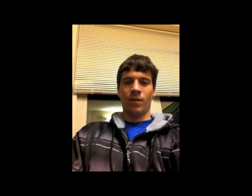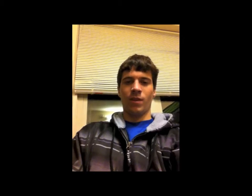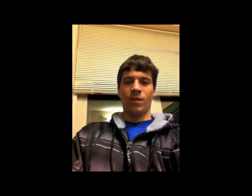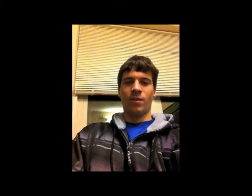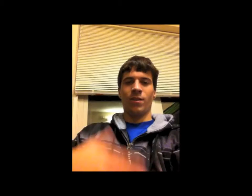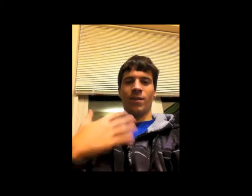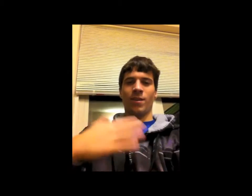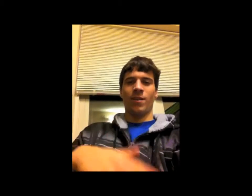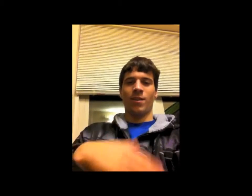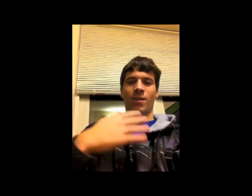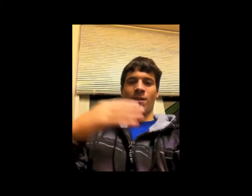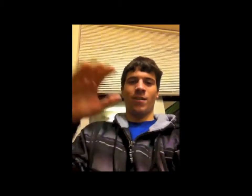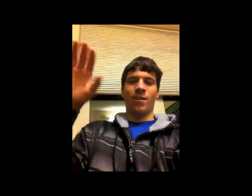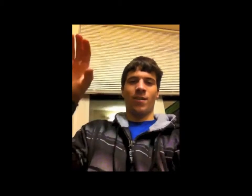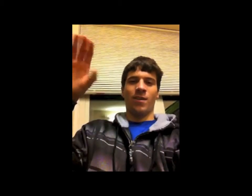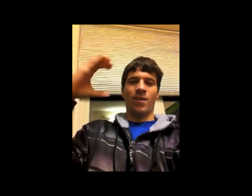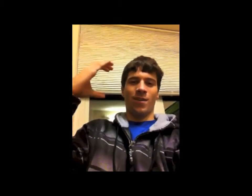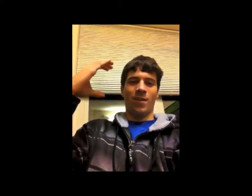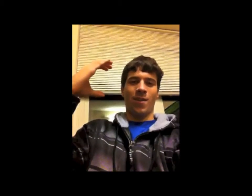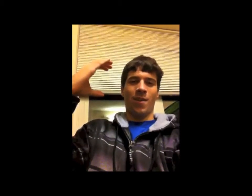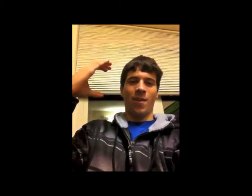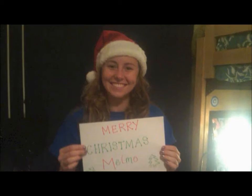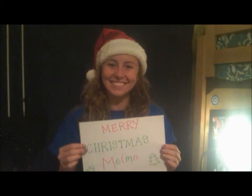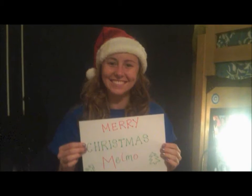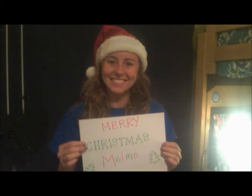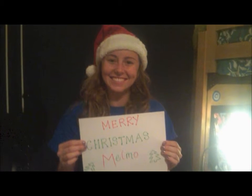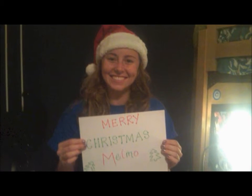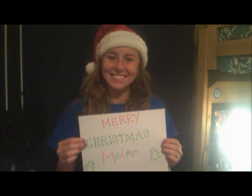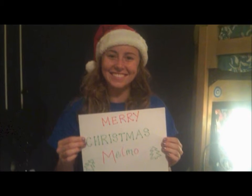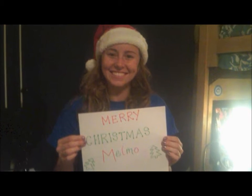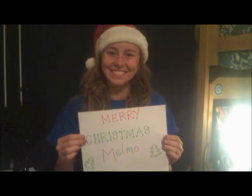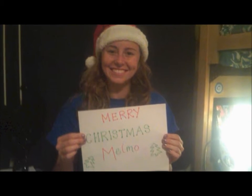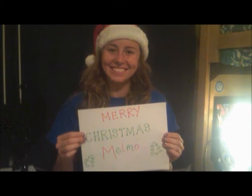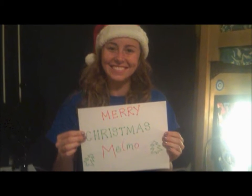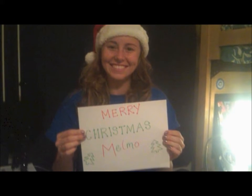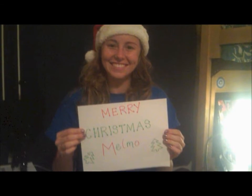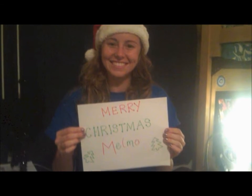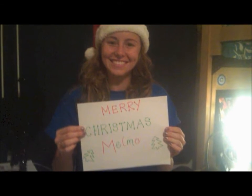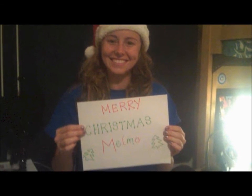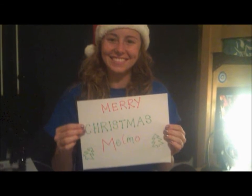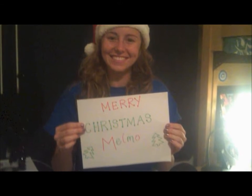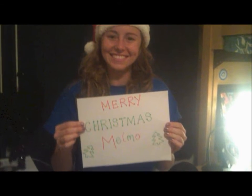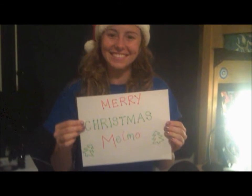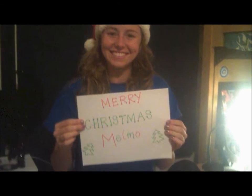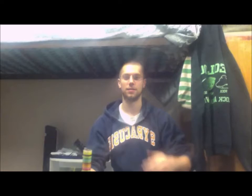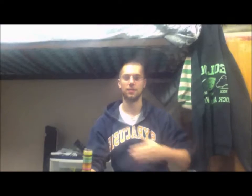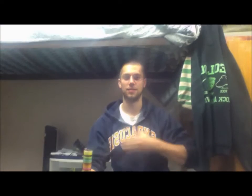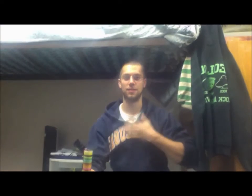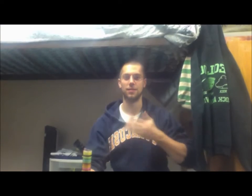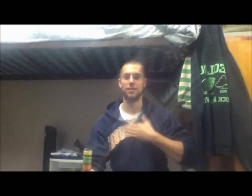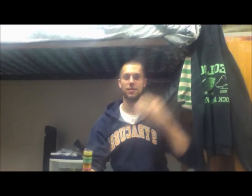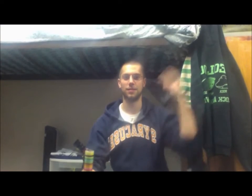In the mountains, we can build a school band. Can't pretend that he's a circus clown.